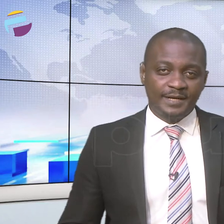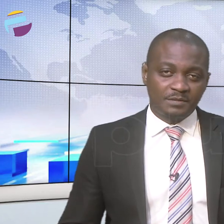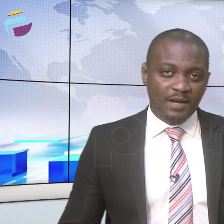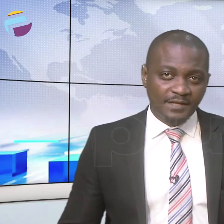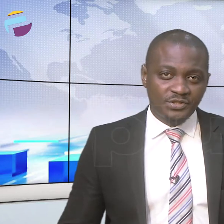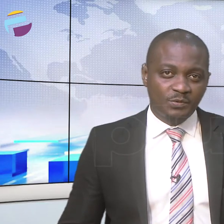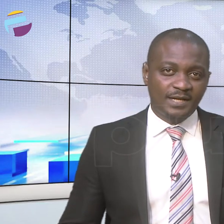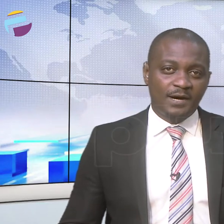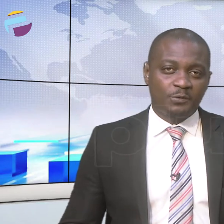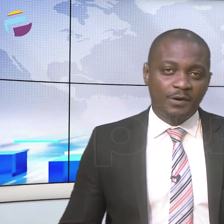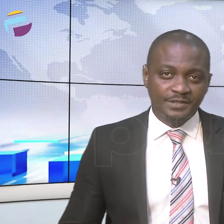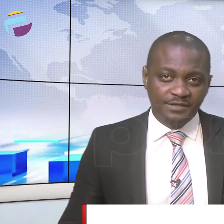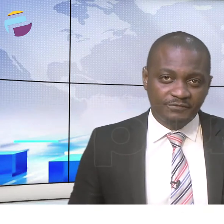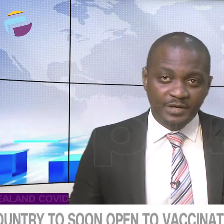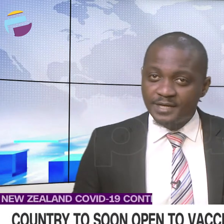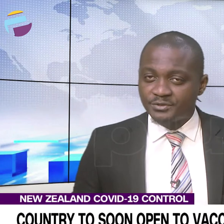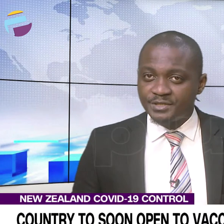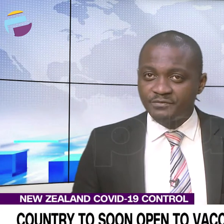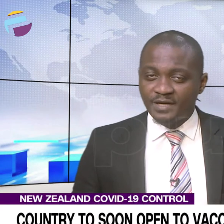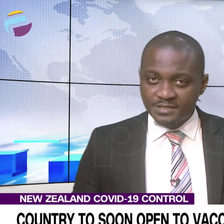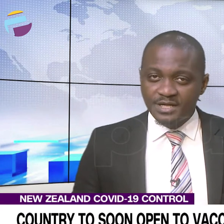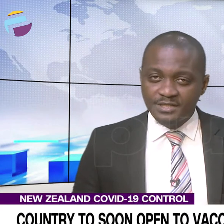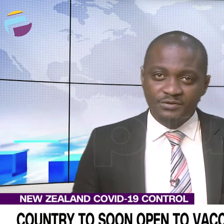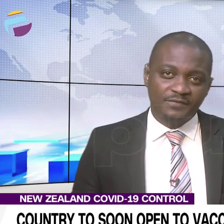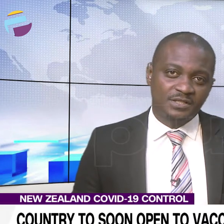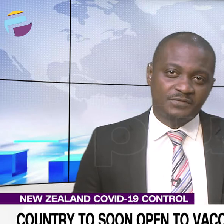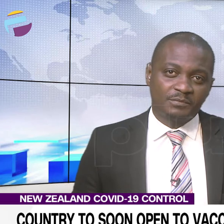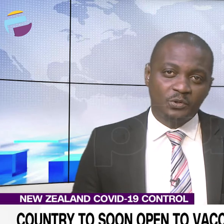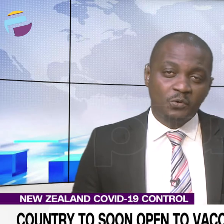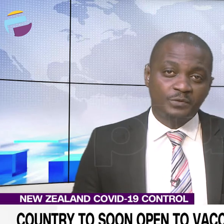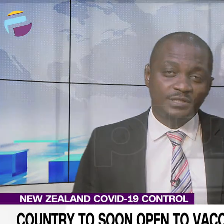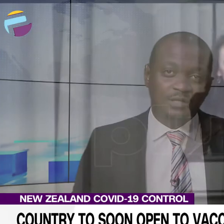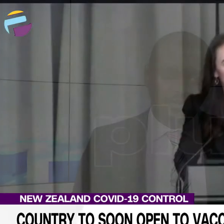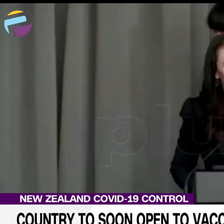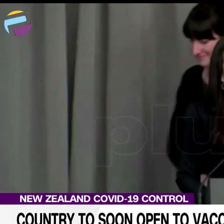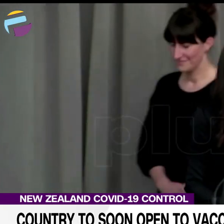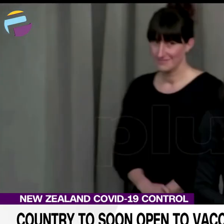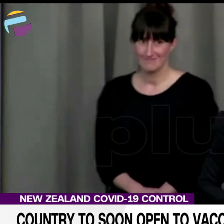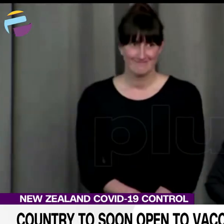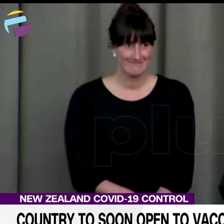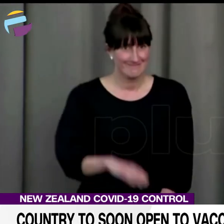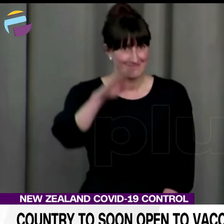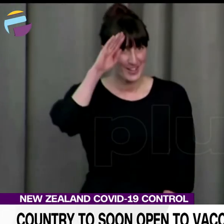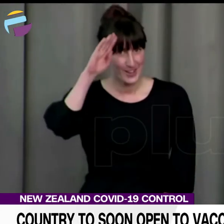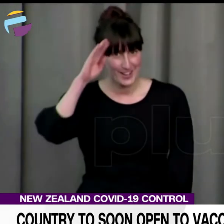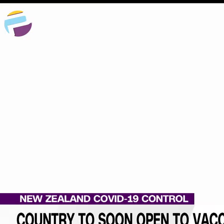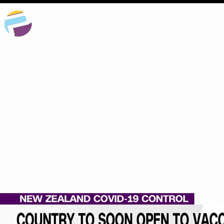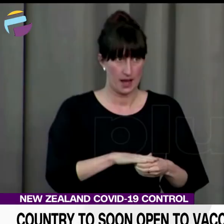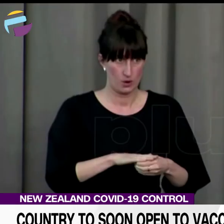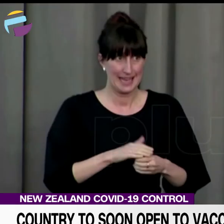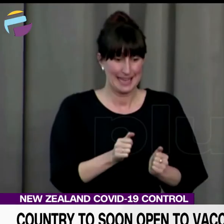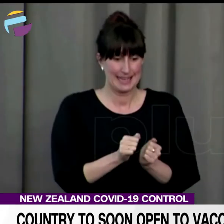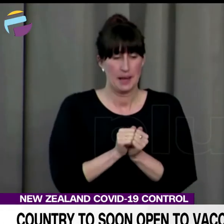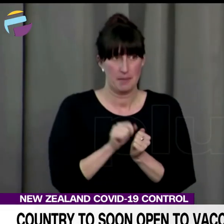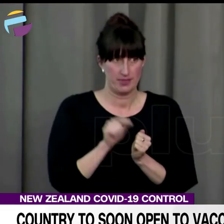New Zealand plans to allow quarantine-free entry to vaccinated travelers from low-risk countries. And that's from early next year